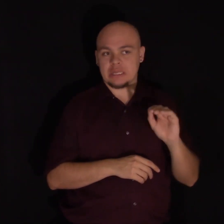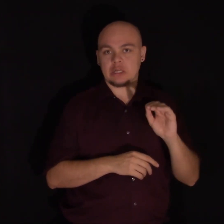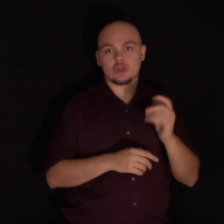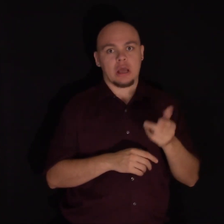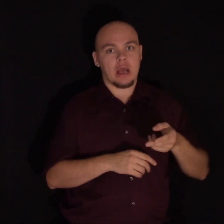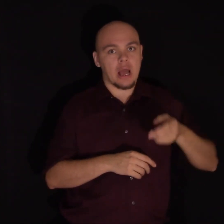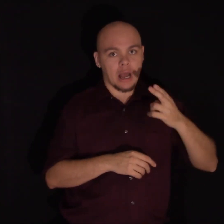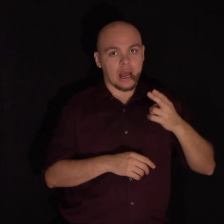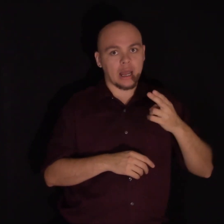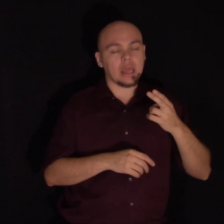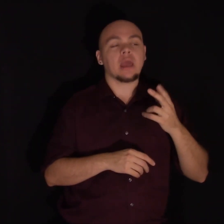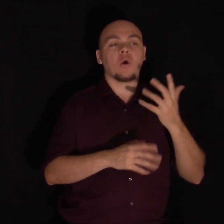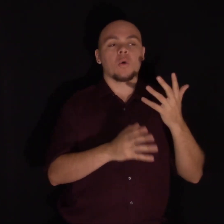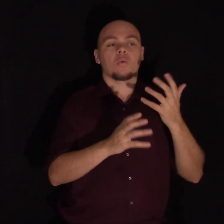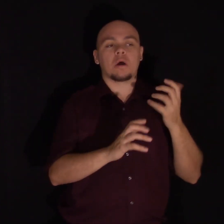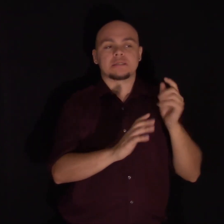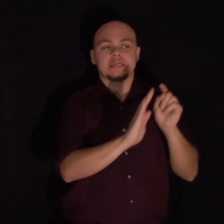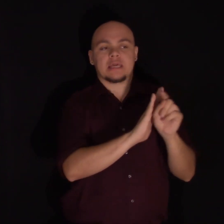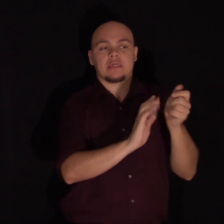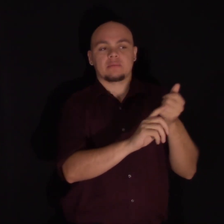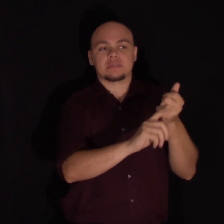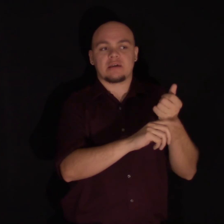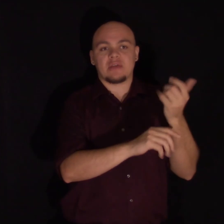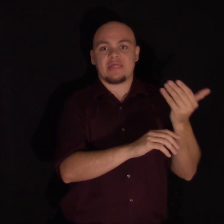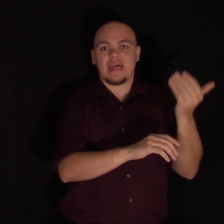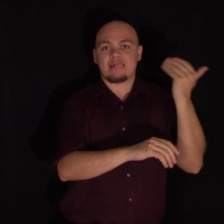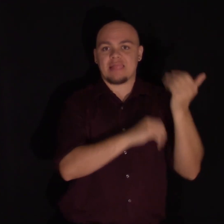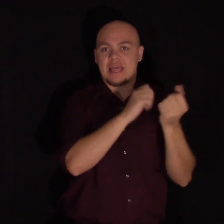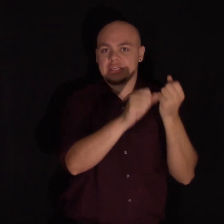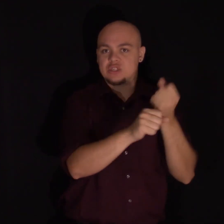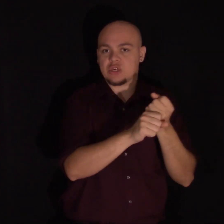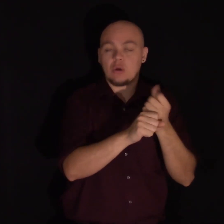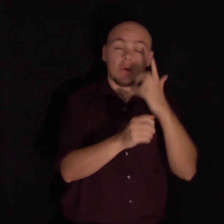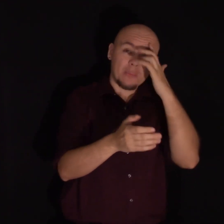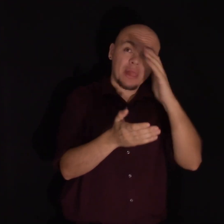I've learned that no matter how much we want to believe we